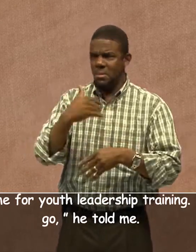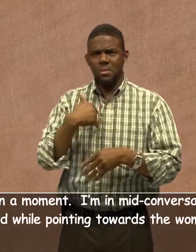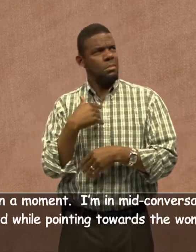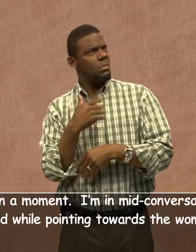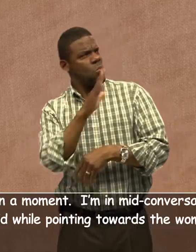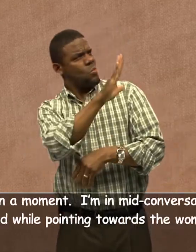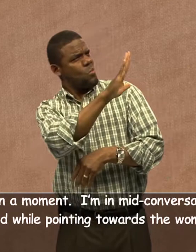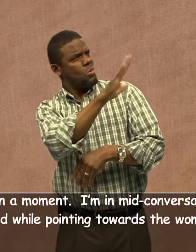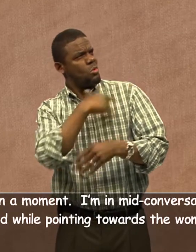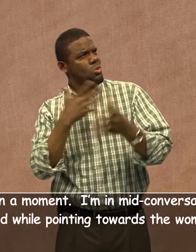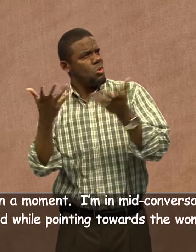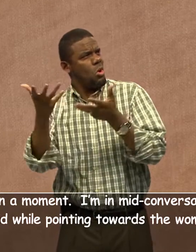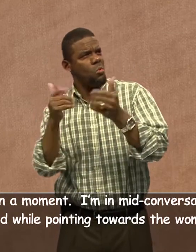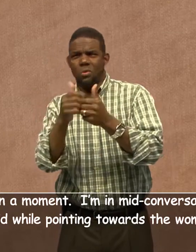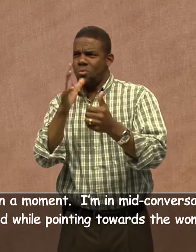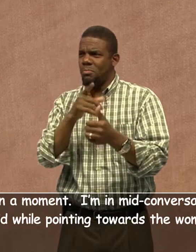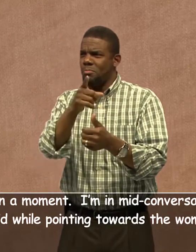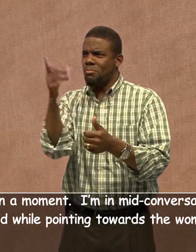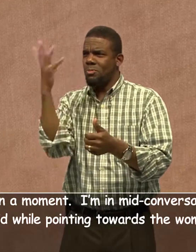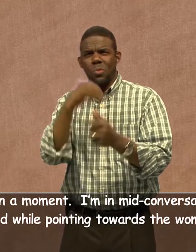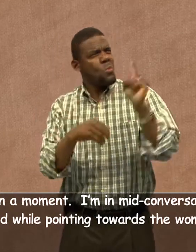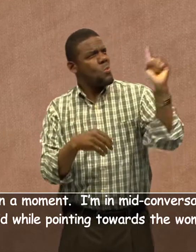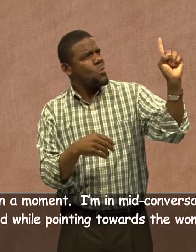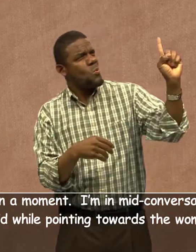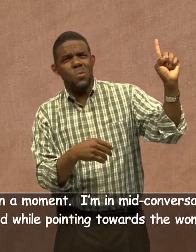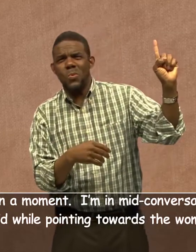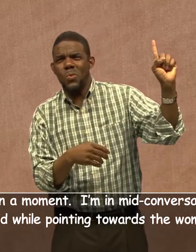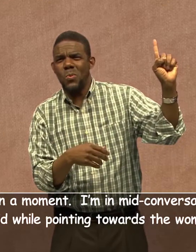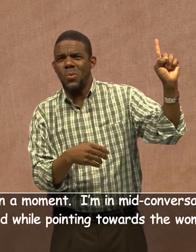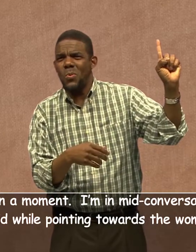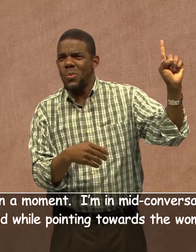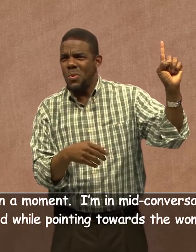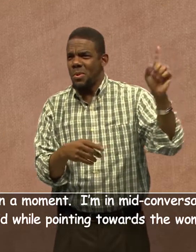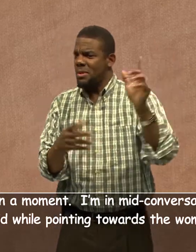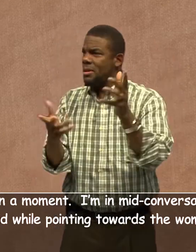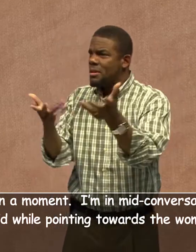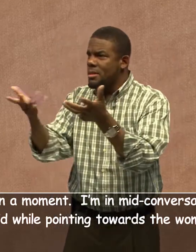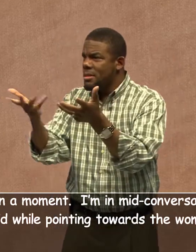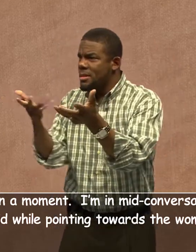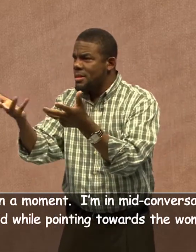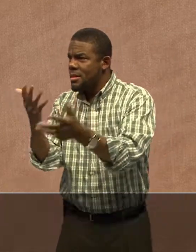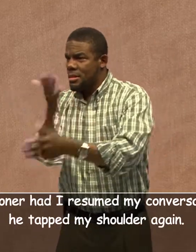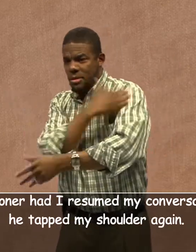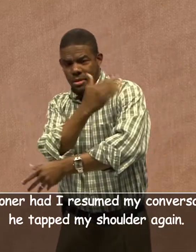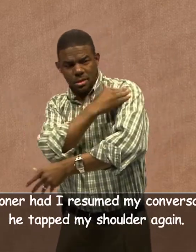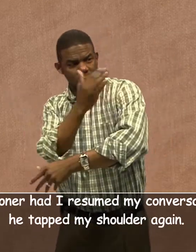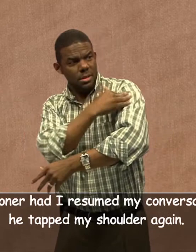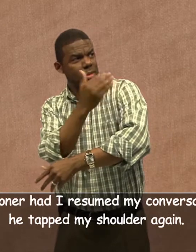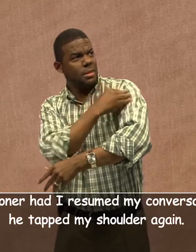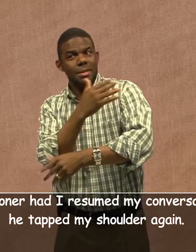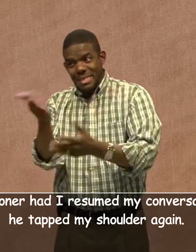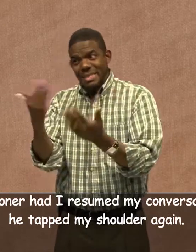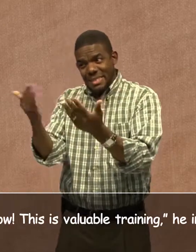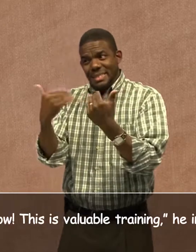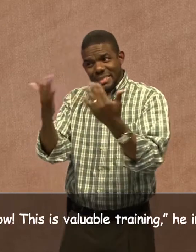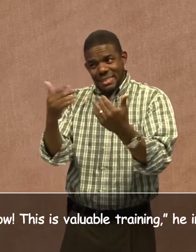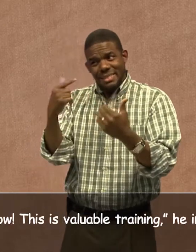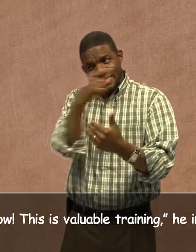on a moment. I'm in mid-conversation," I said while pointing towards the woman. No sooner had I resumed my conversation, he tapped my shoulder again. "Come on,